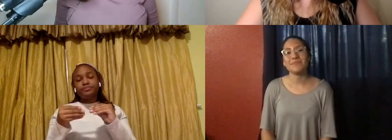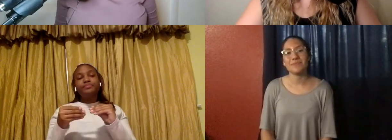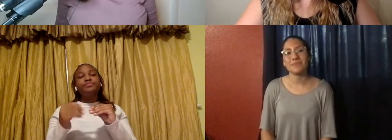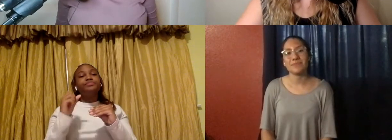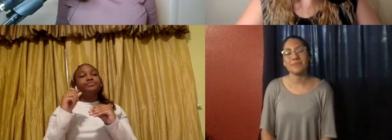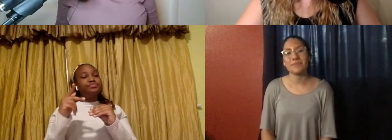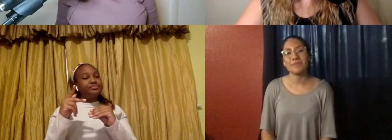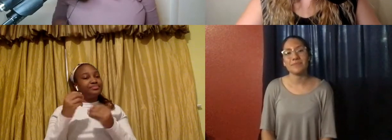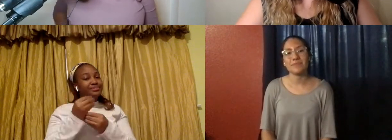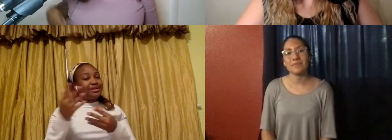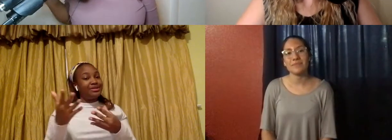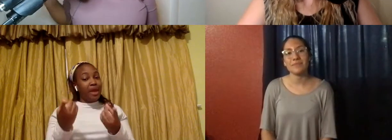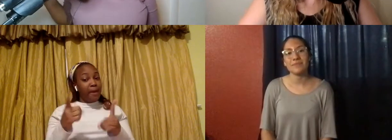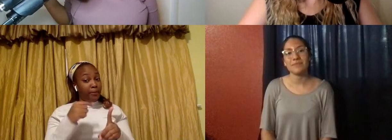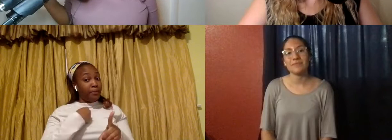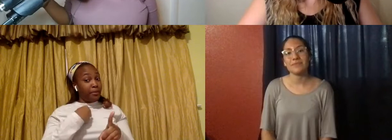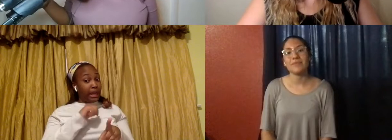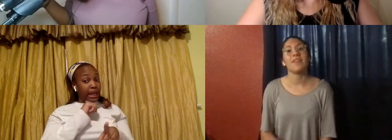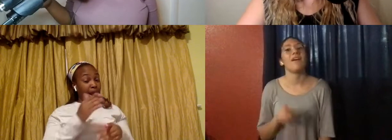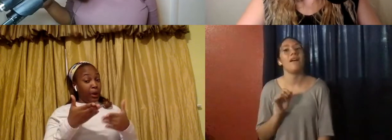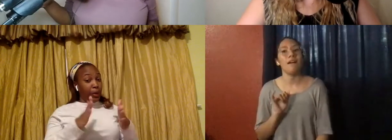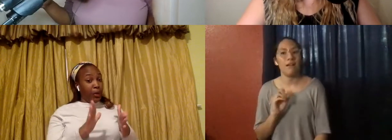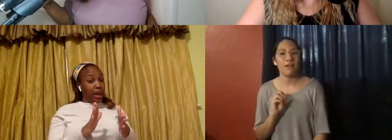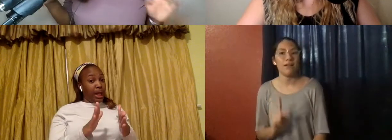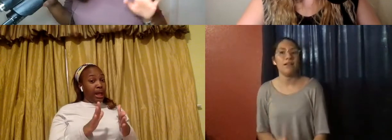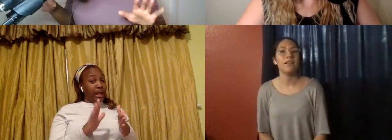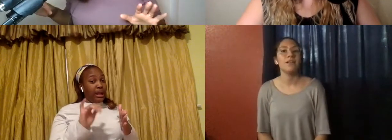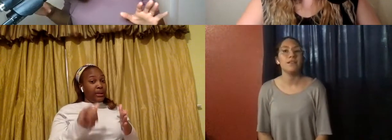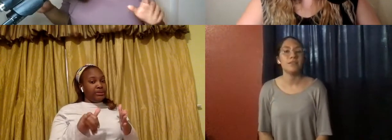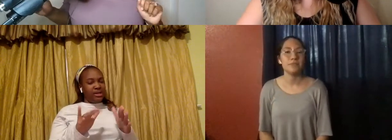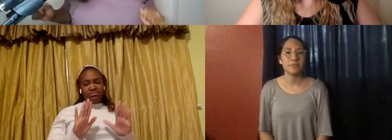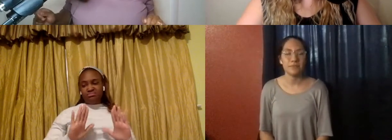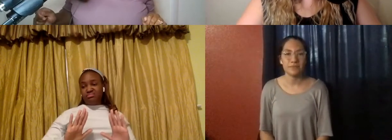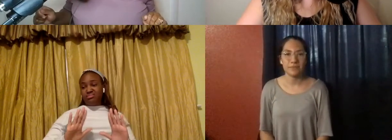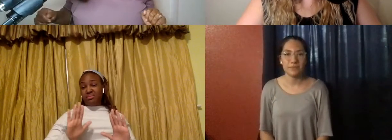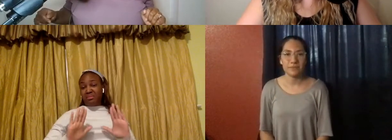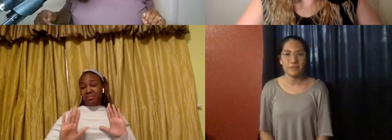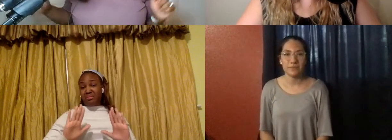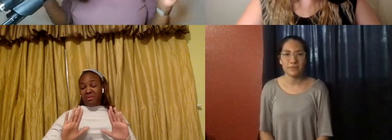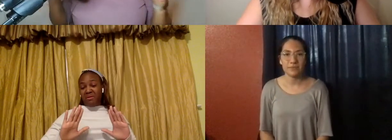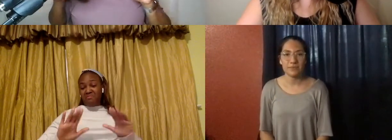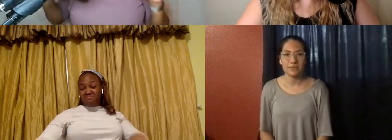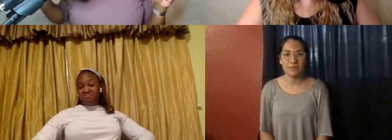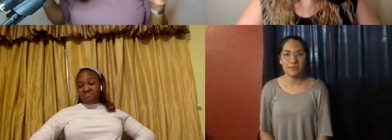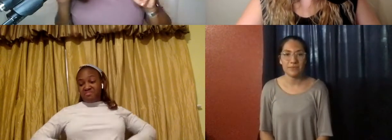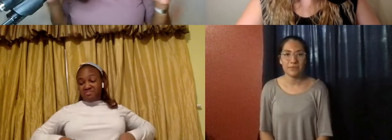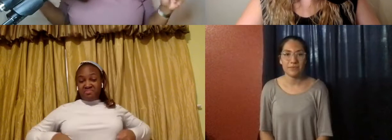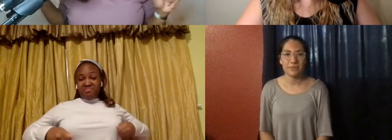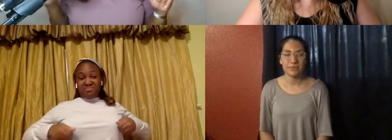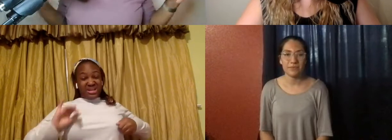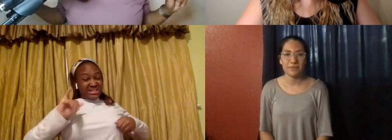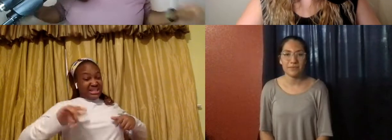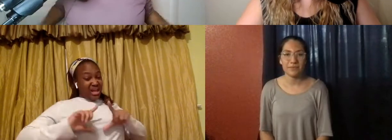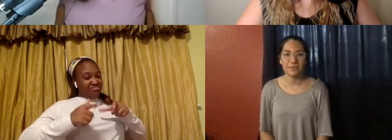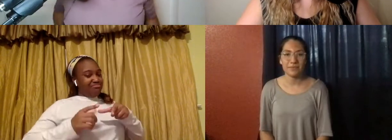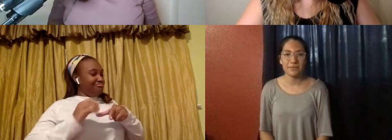because it has happened to me, not in a way that was like, hold up, pull your pants up because that bush ain't coming near